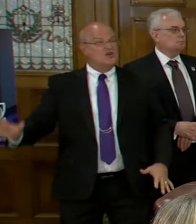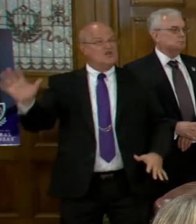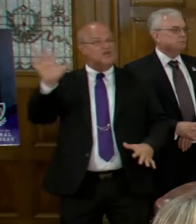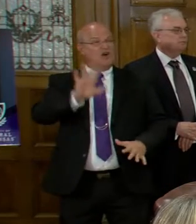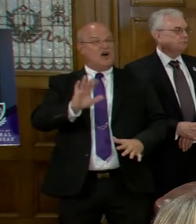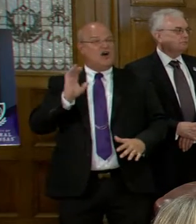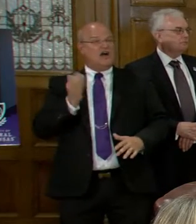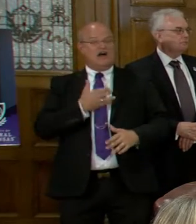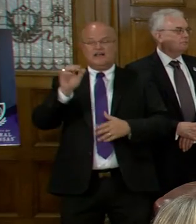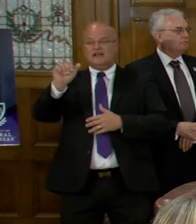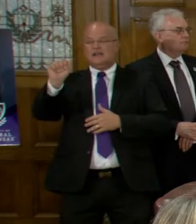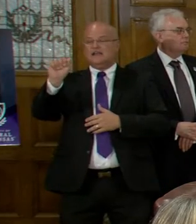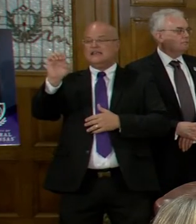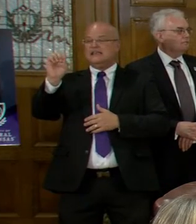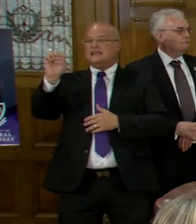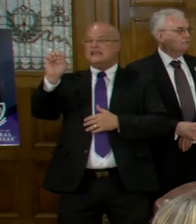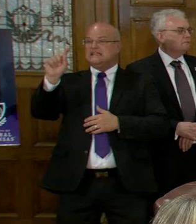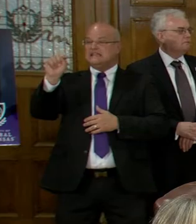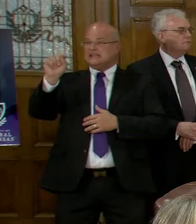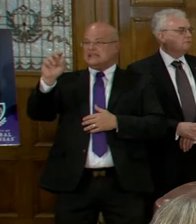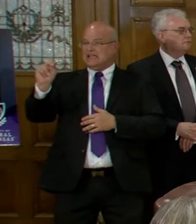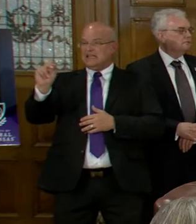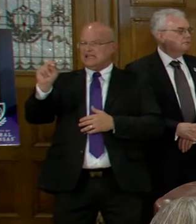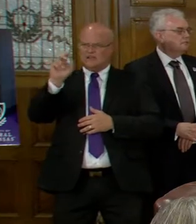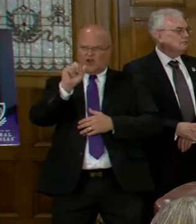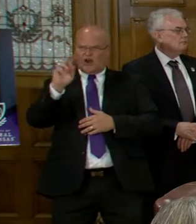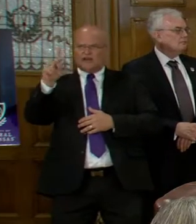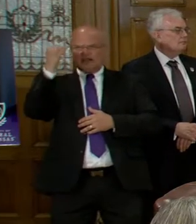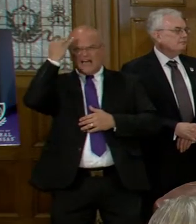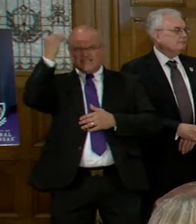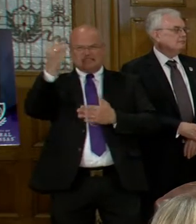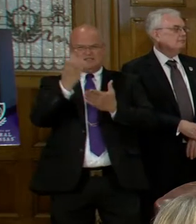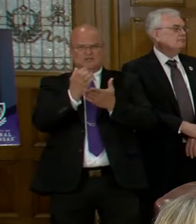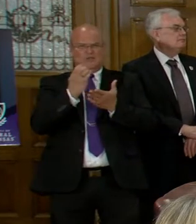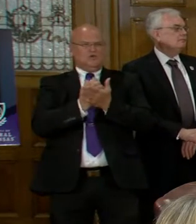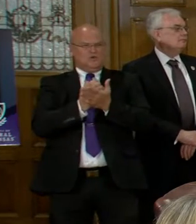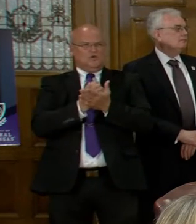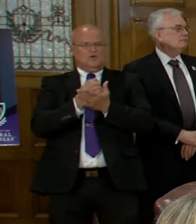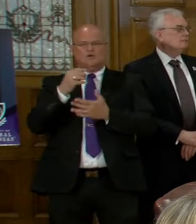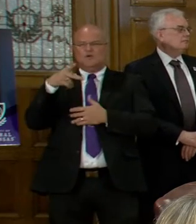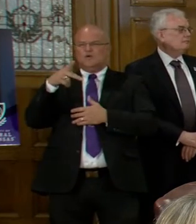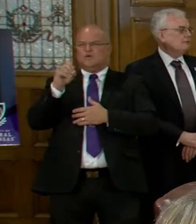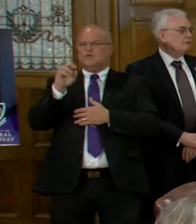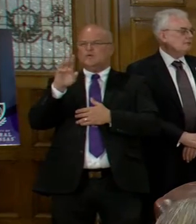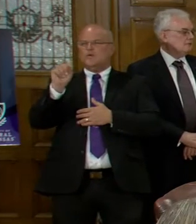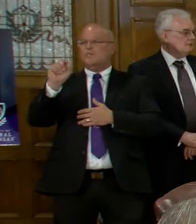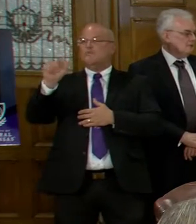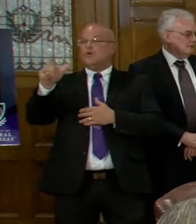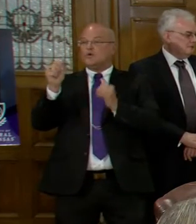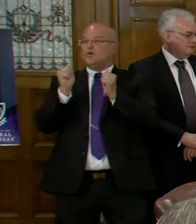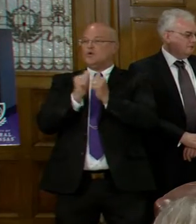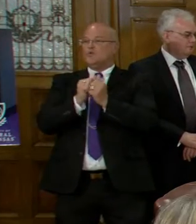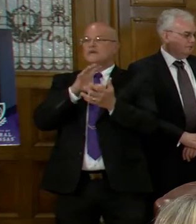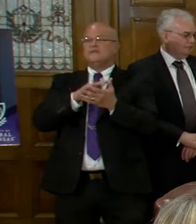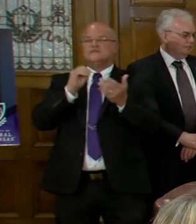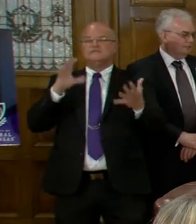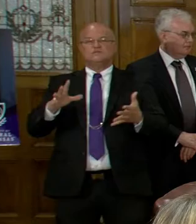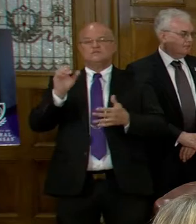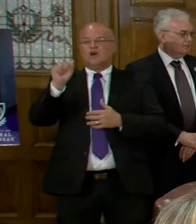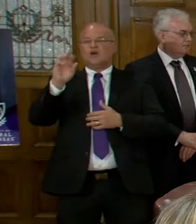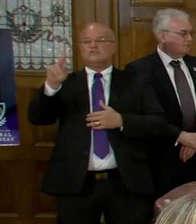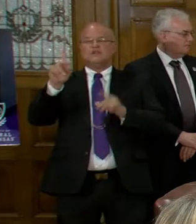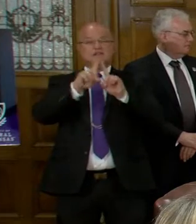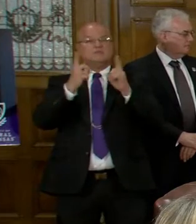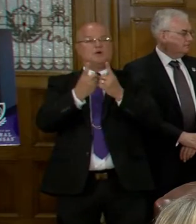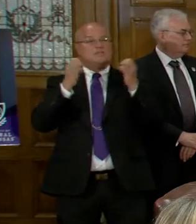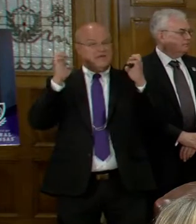our AETN Arkansas Ideas online portal, in partnership with the Arkansas Department